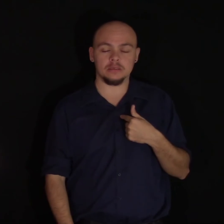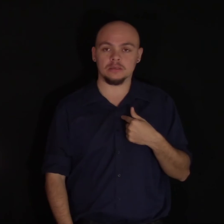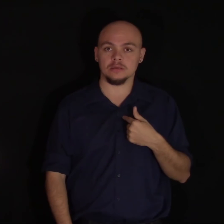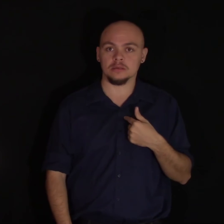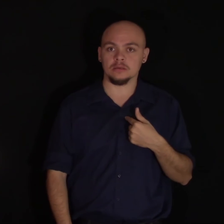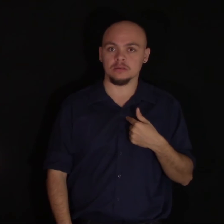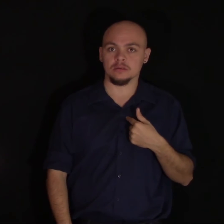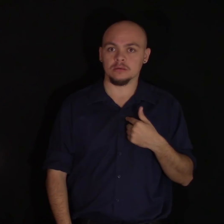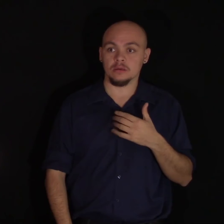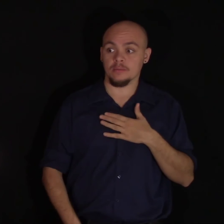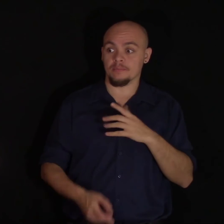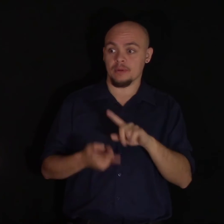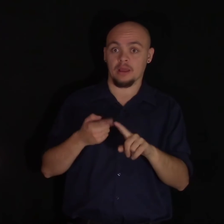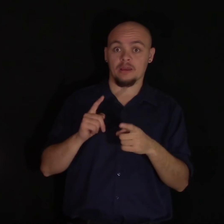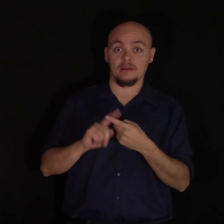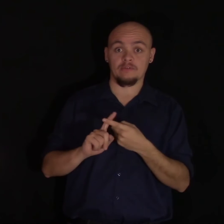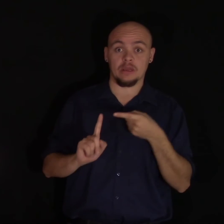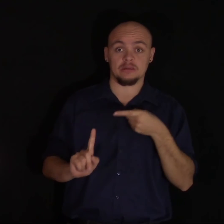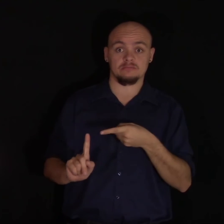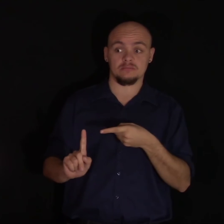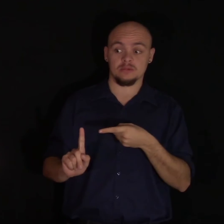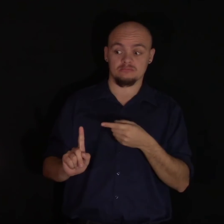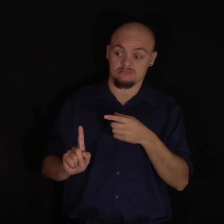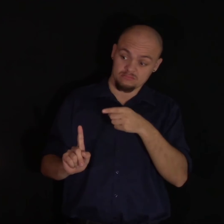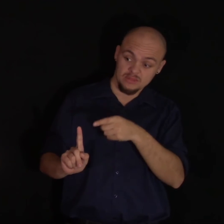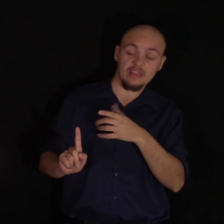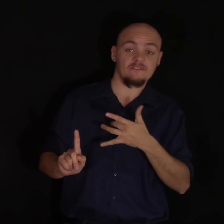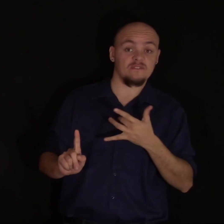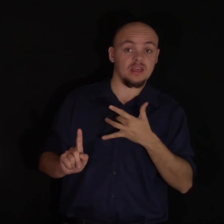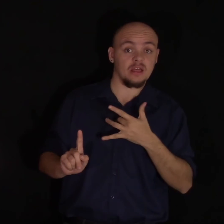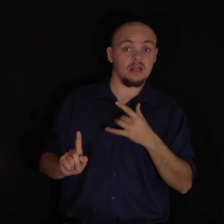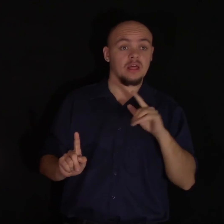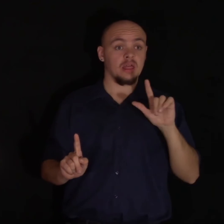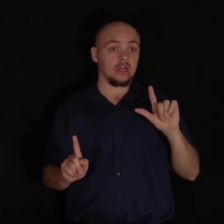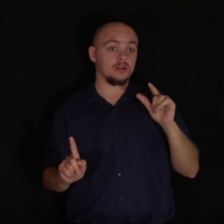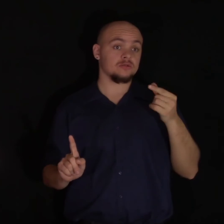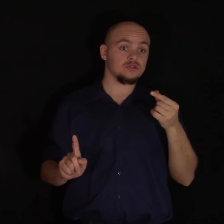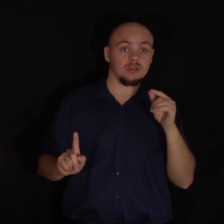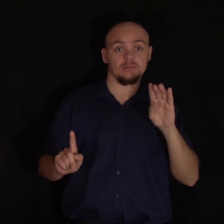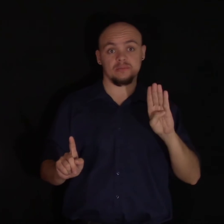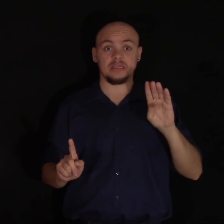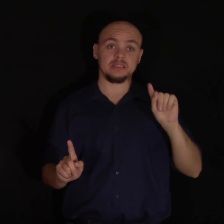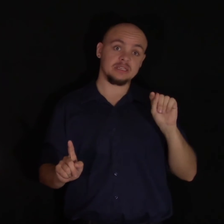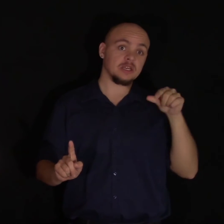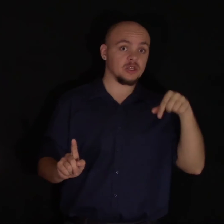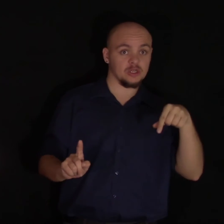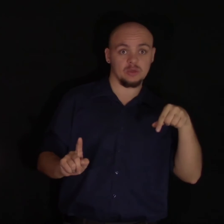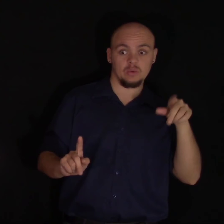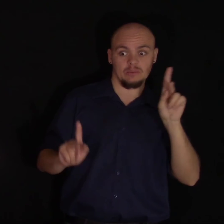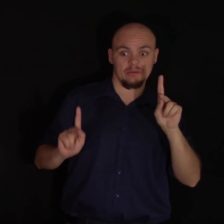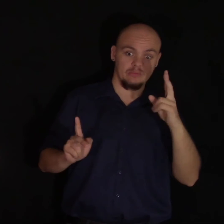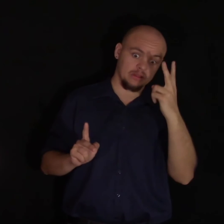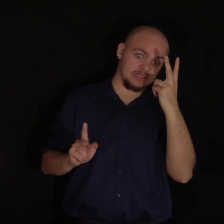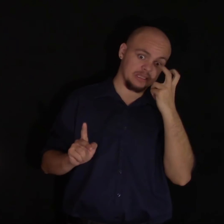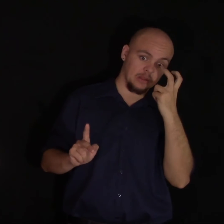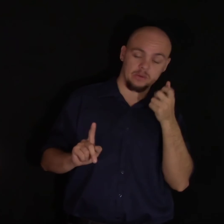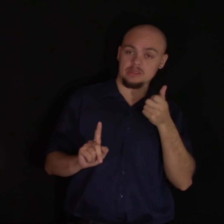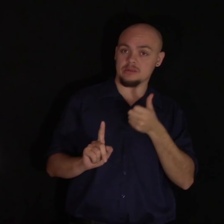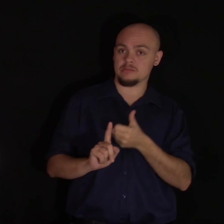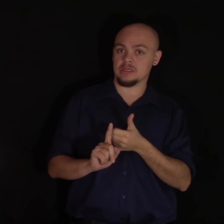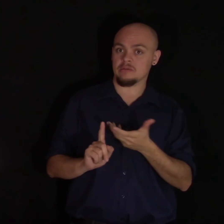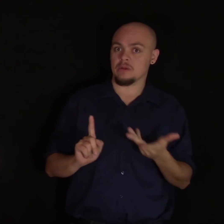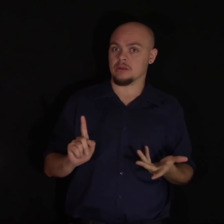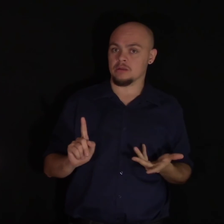How does my friend feel about lesbian, gay, bisexual, transgender, queer, and questioning people? How does her